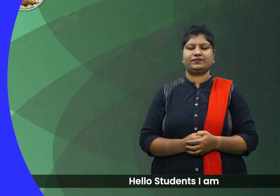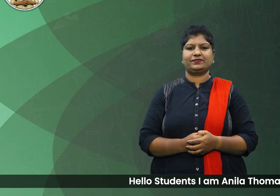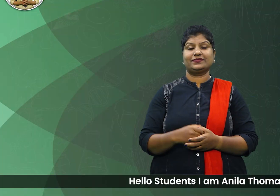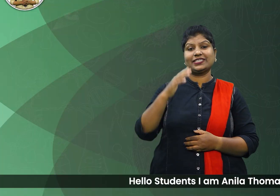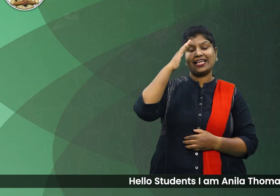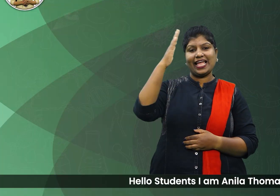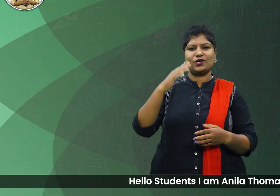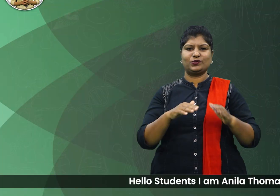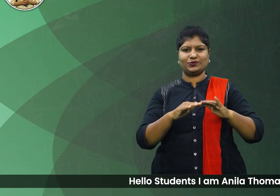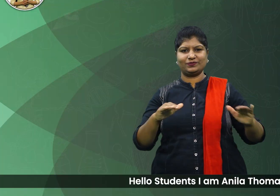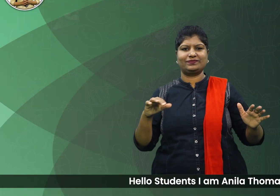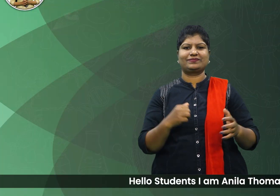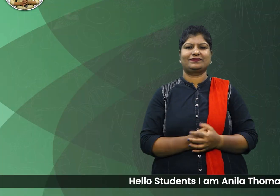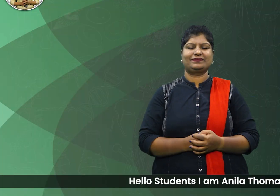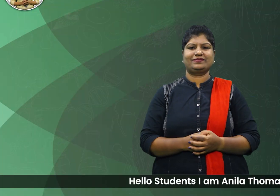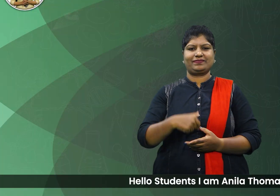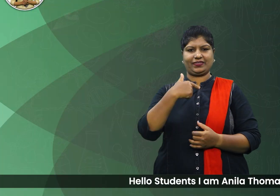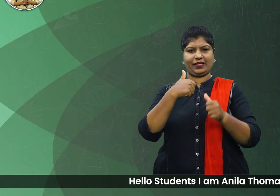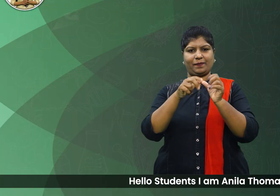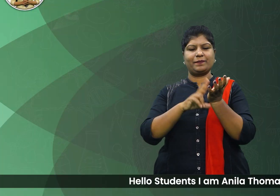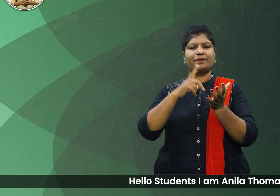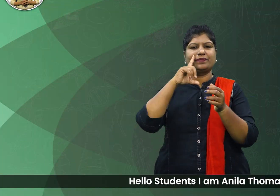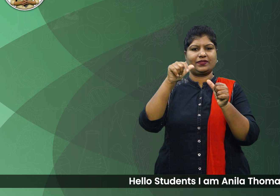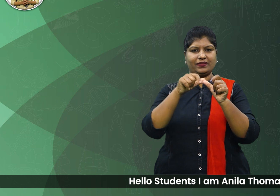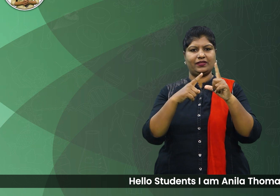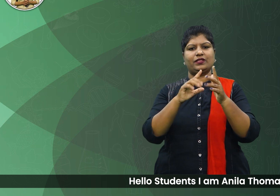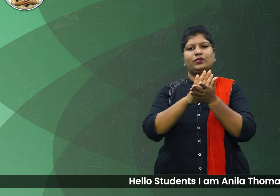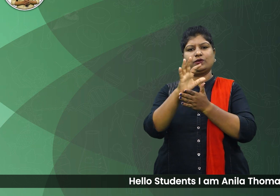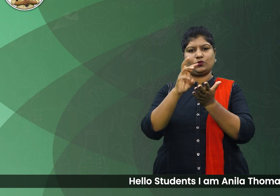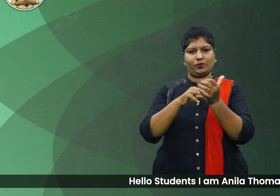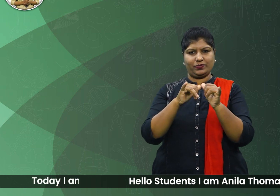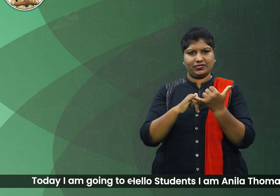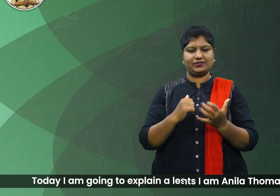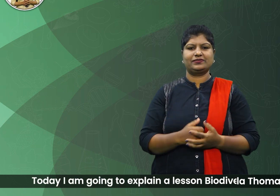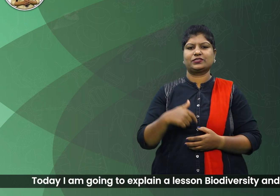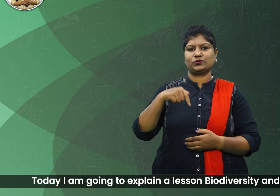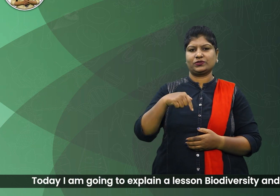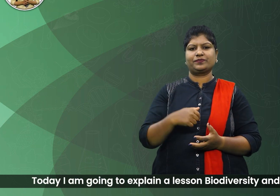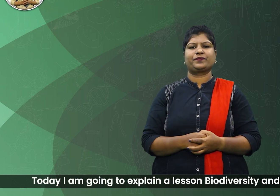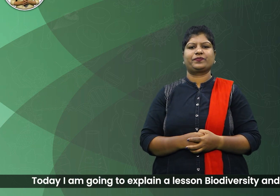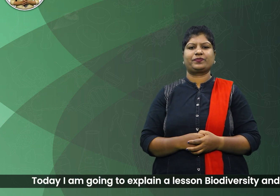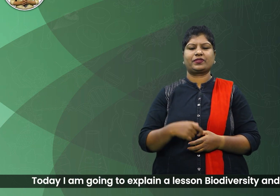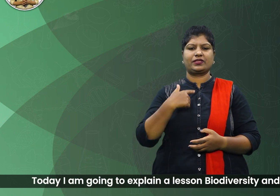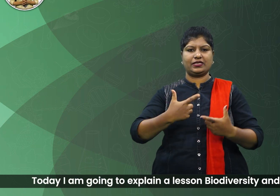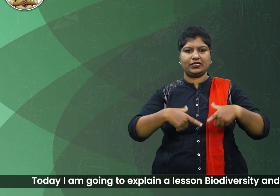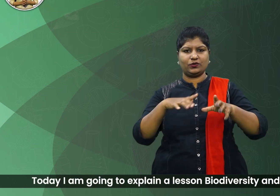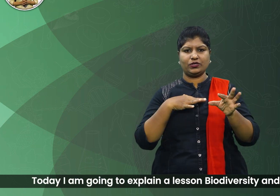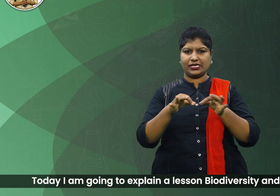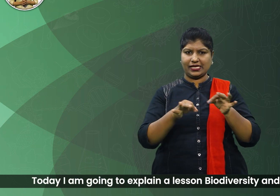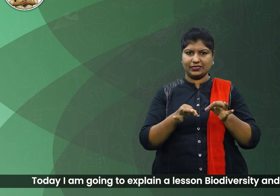Hello students, I am Anila Thomas. Today I am going to